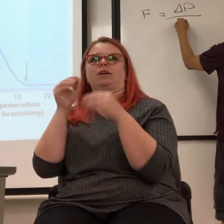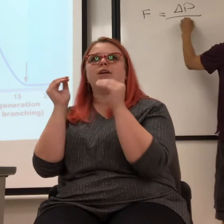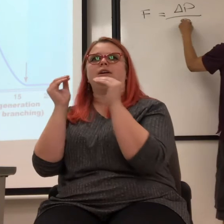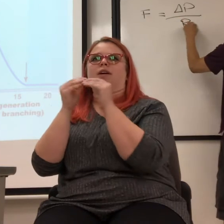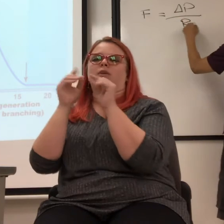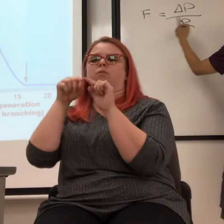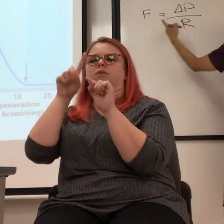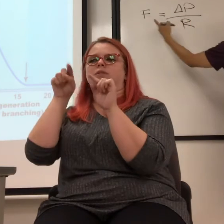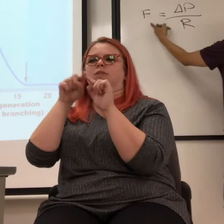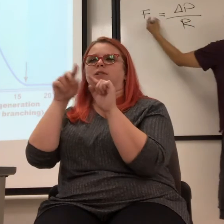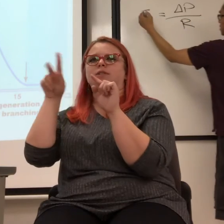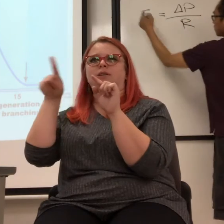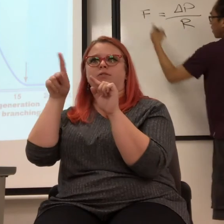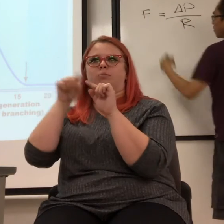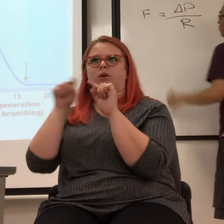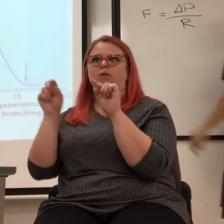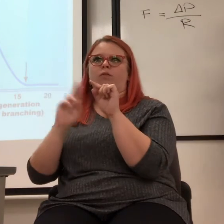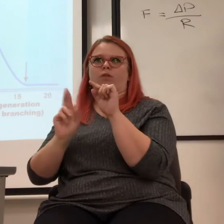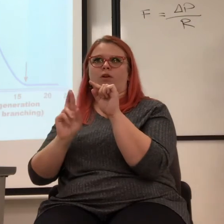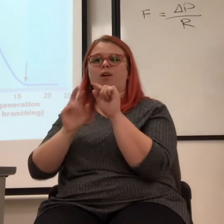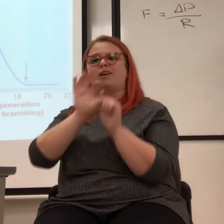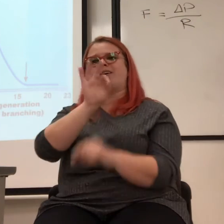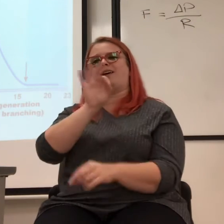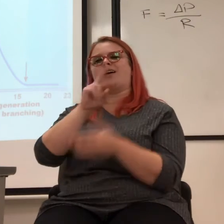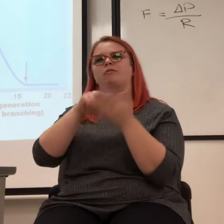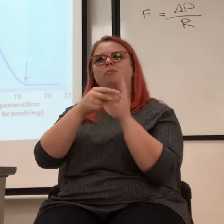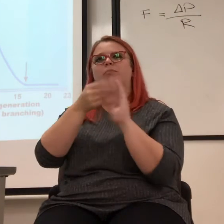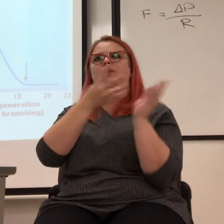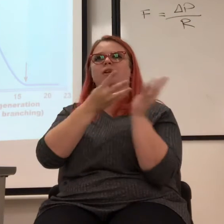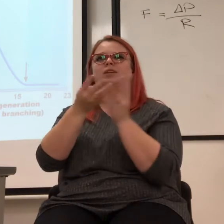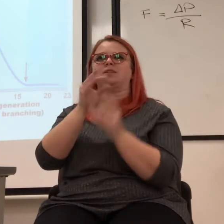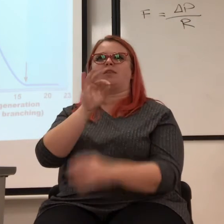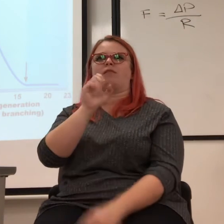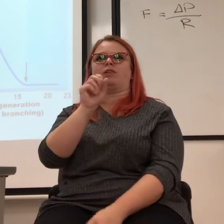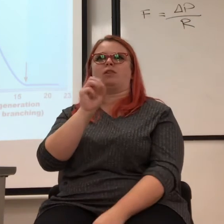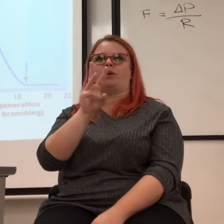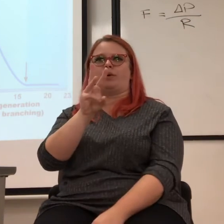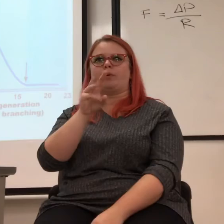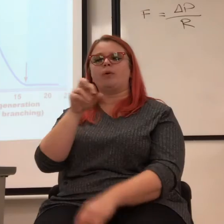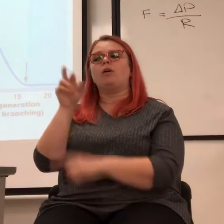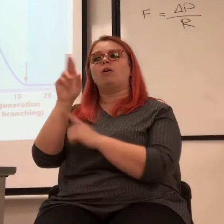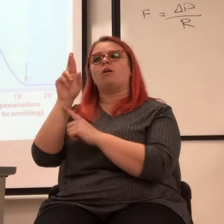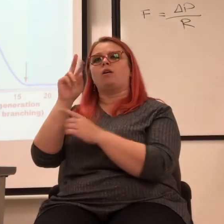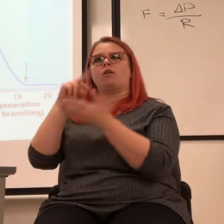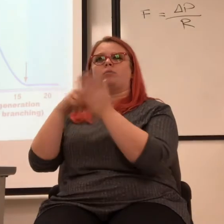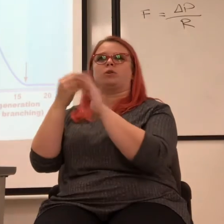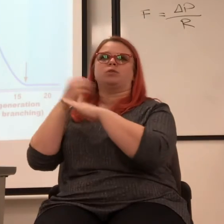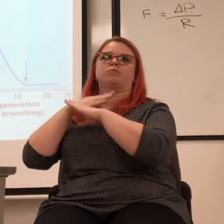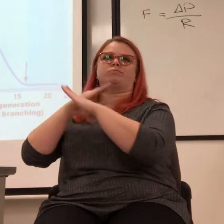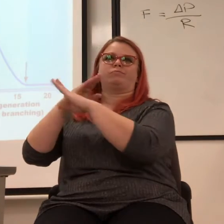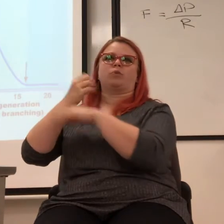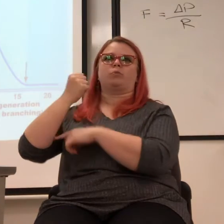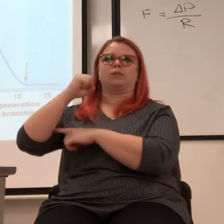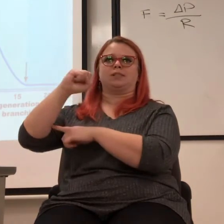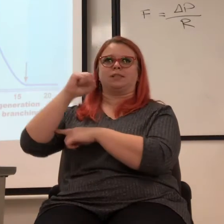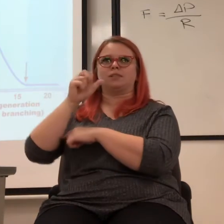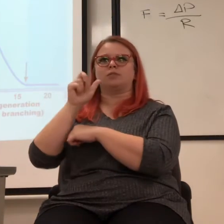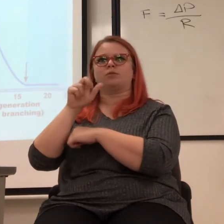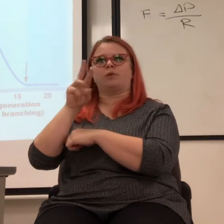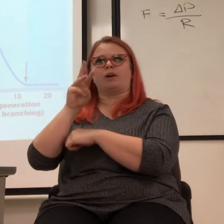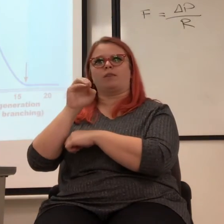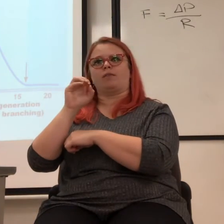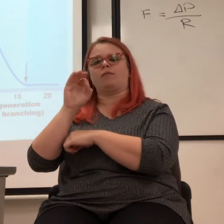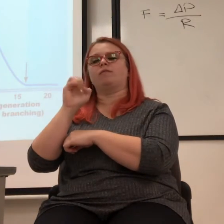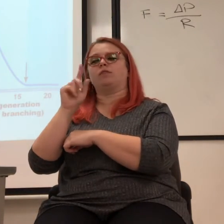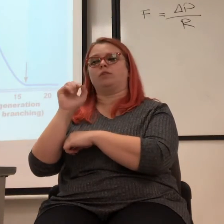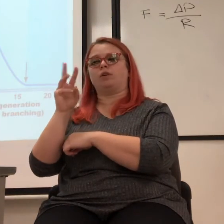R. F is flow, R is resistance to airflow, and delta P is, we just talked